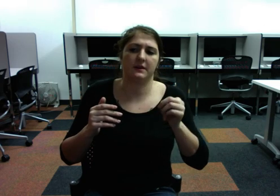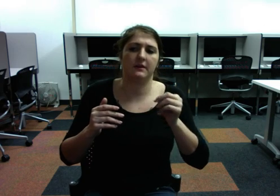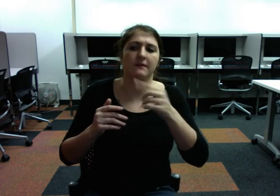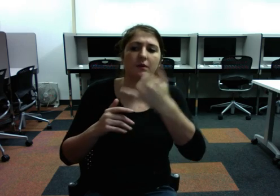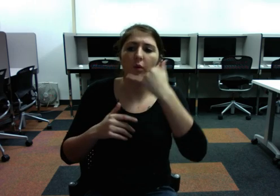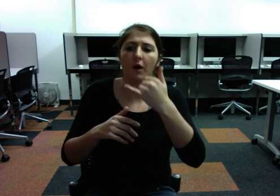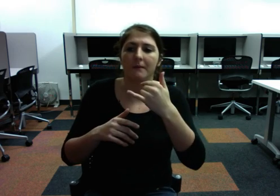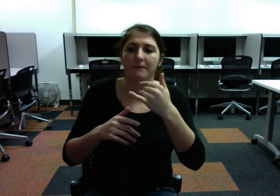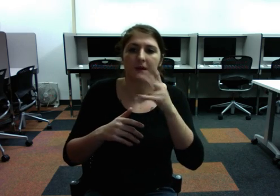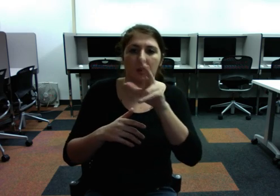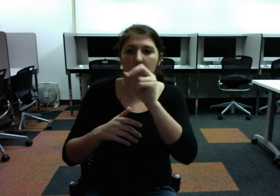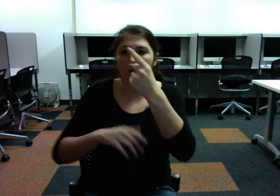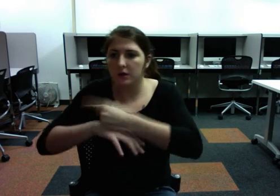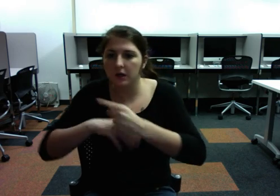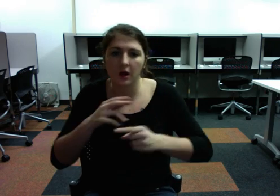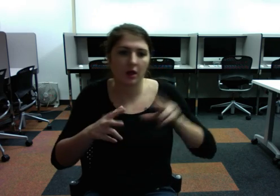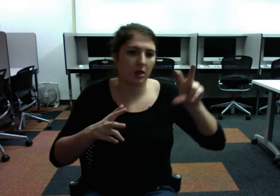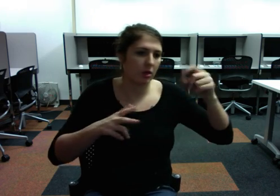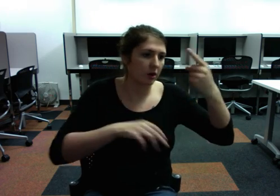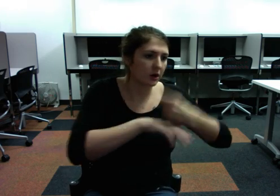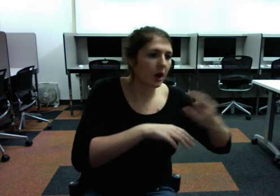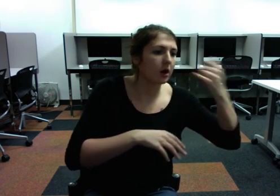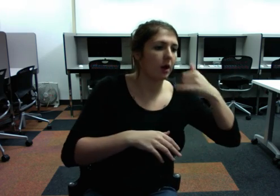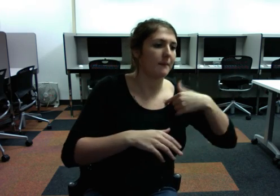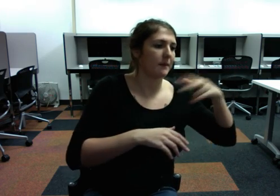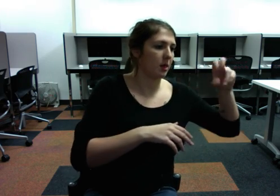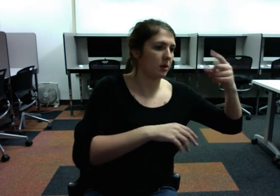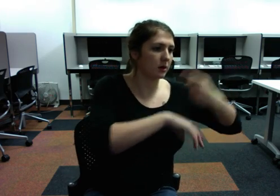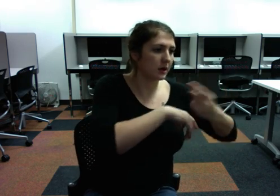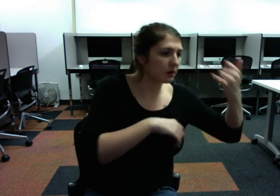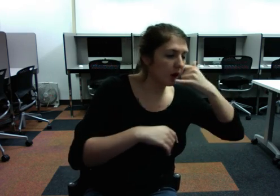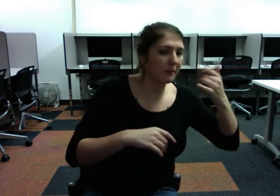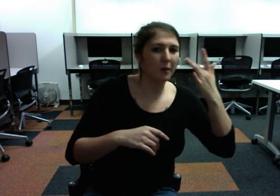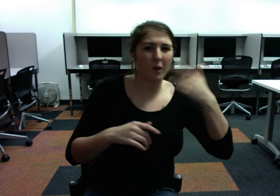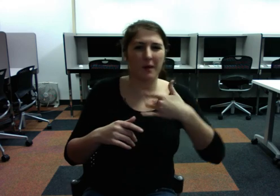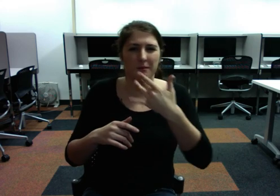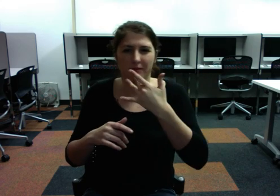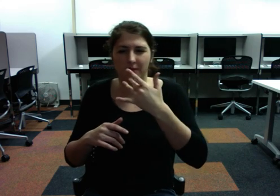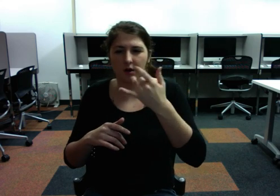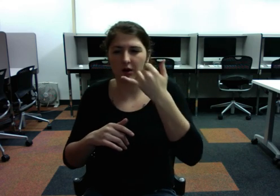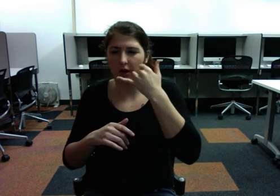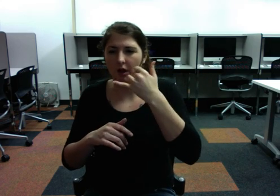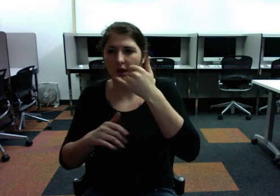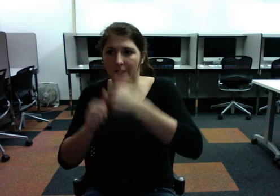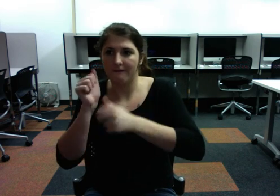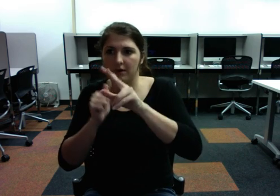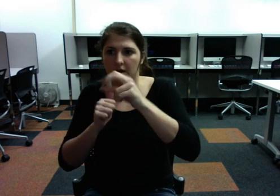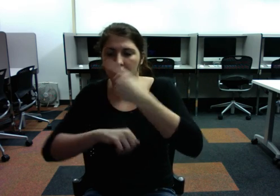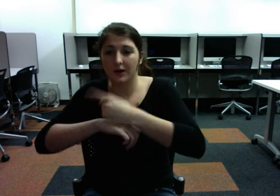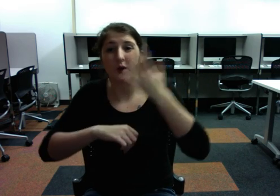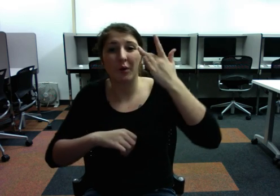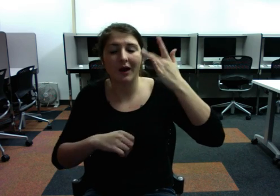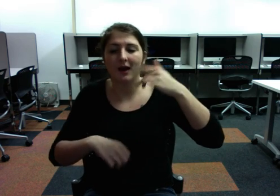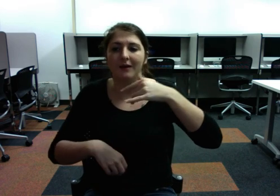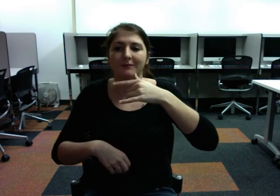a lawsuit, they have 20 to 28 days to answer. Then you have discovery, which takes 30 days, and then you set up depositions. I mean,